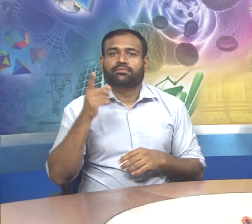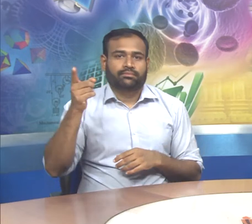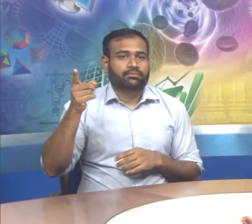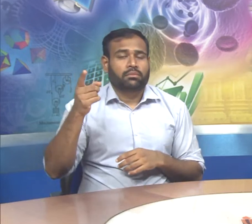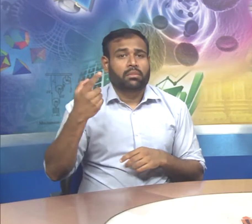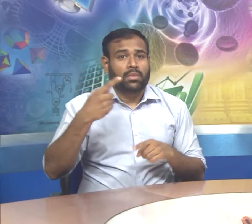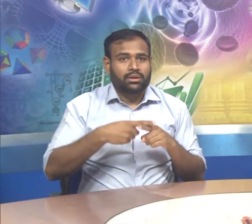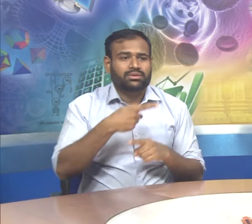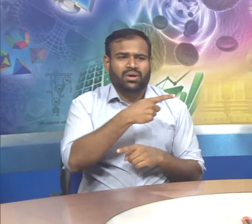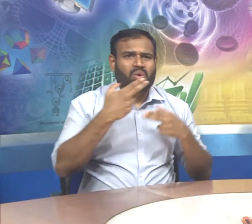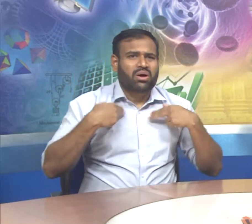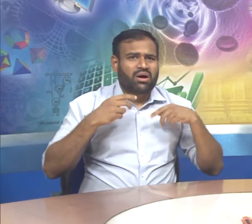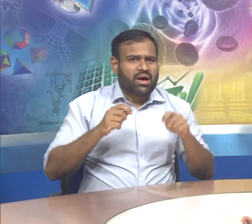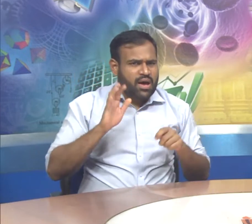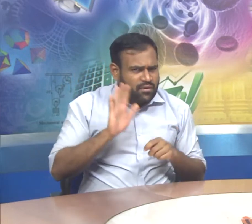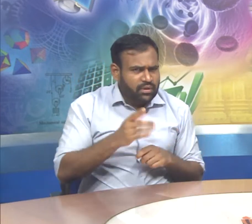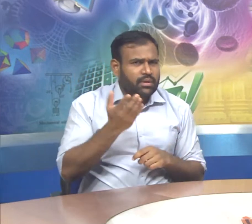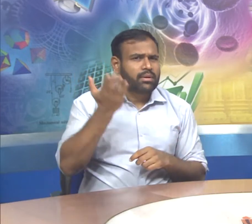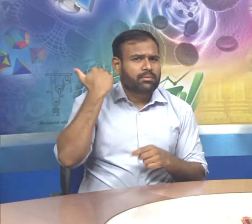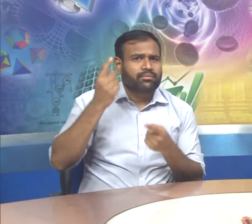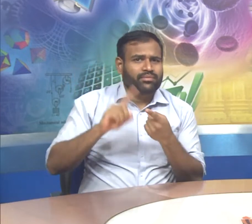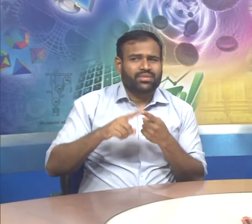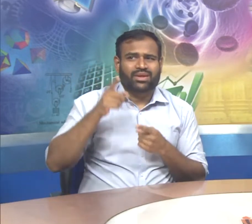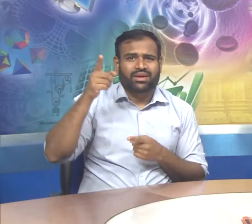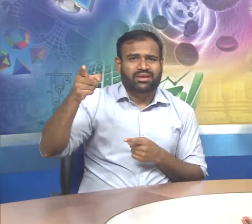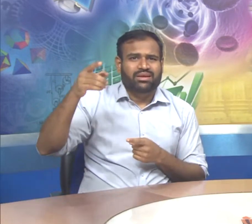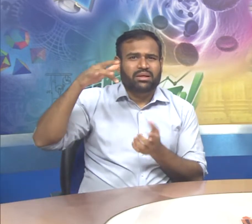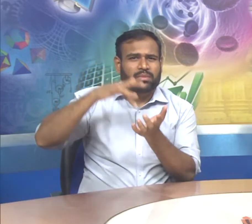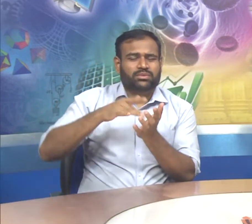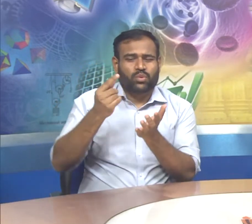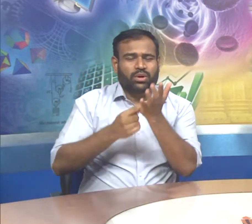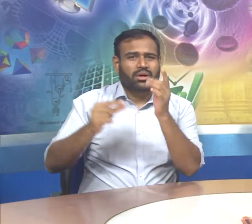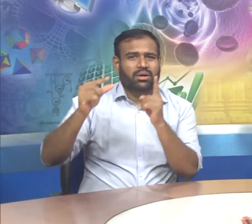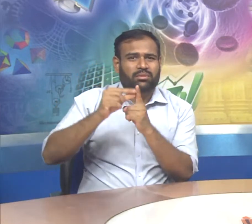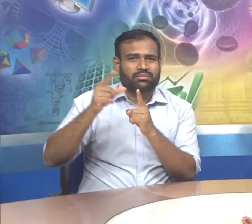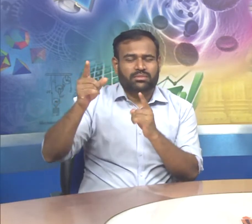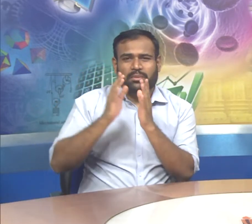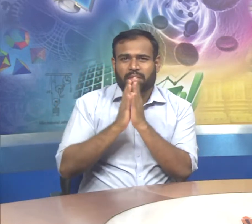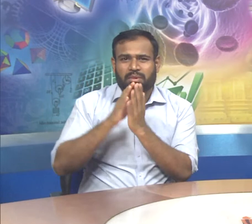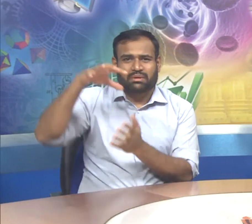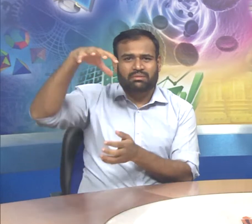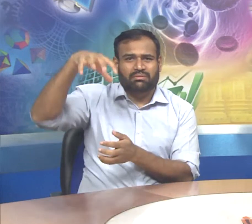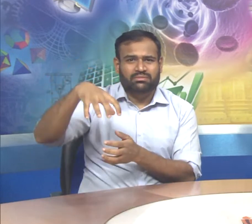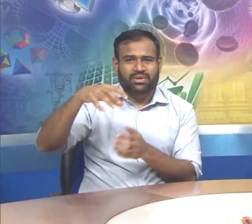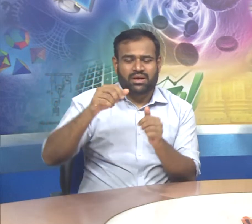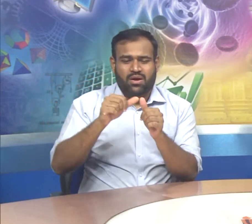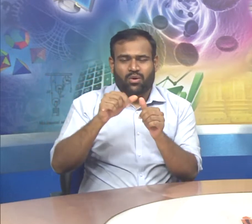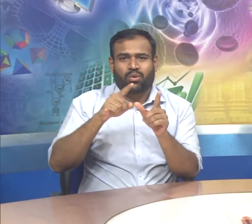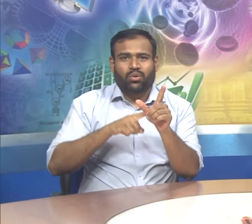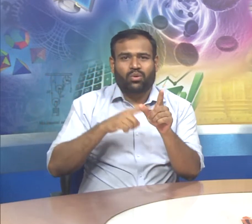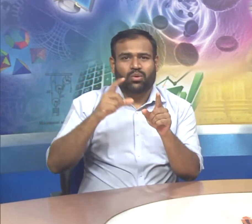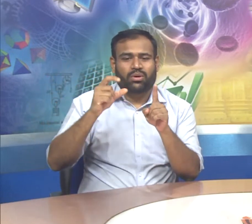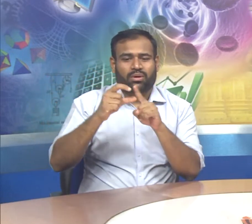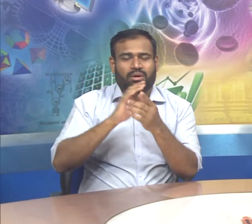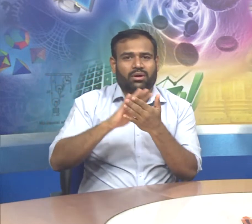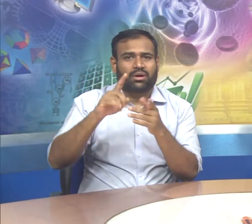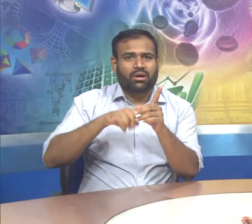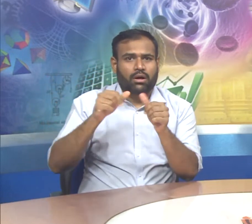court has given its advice, the President has always accepted it.